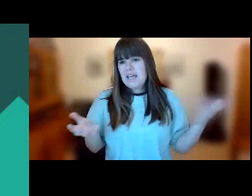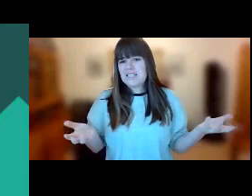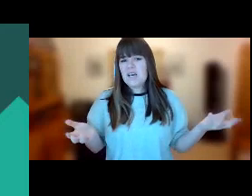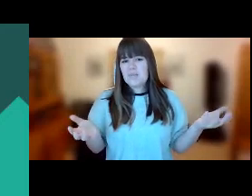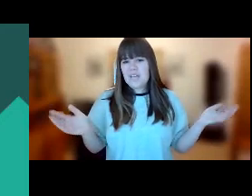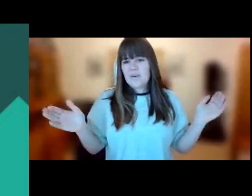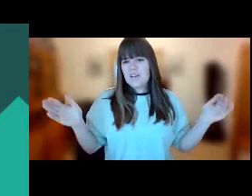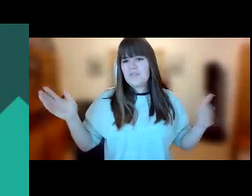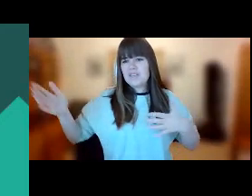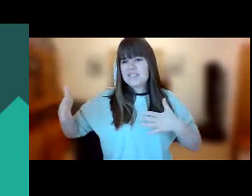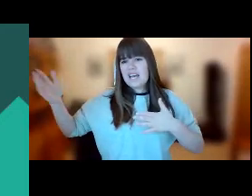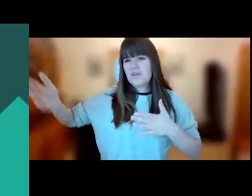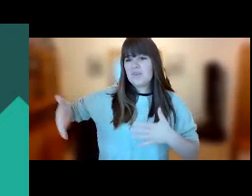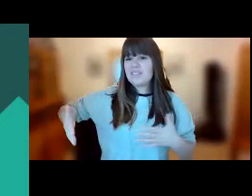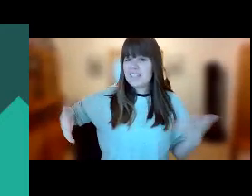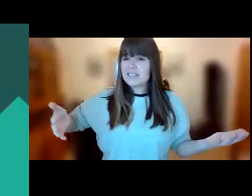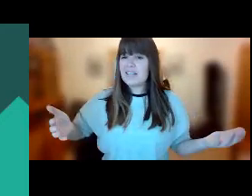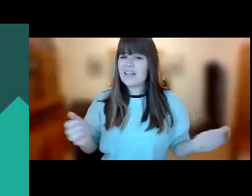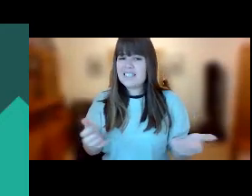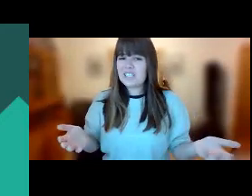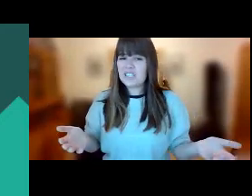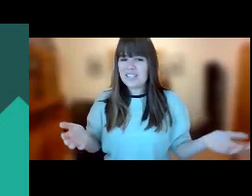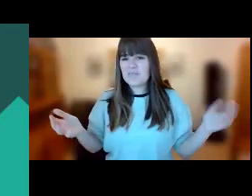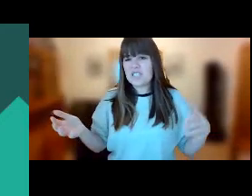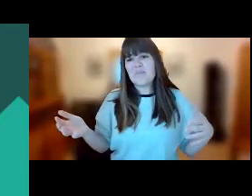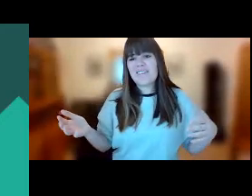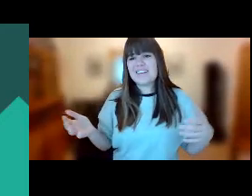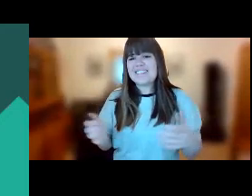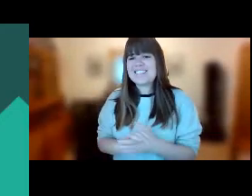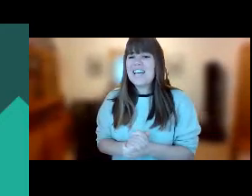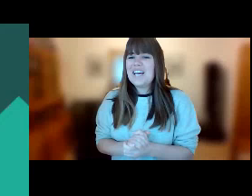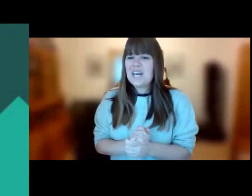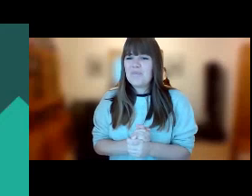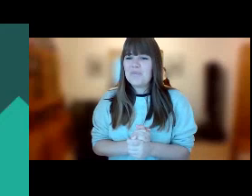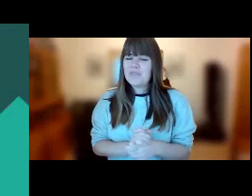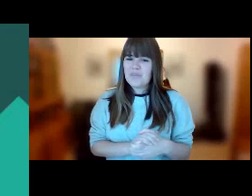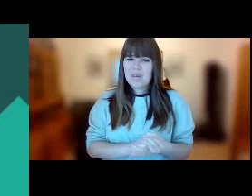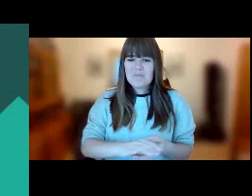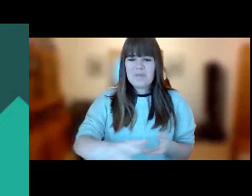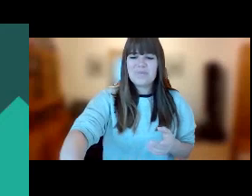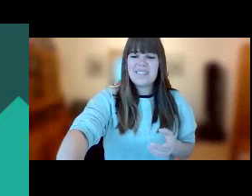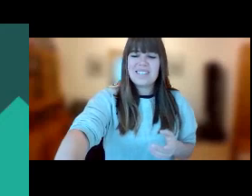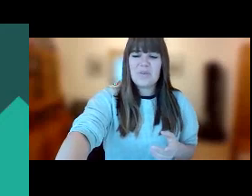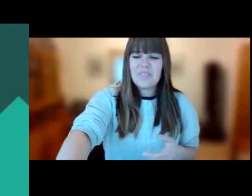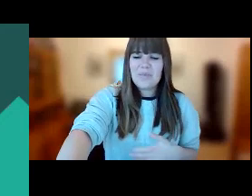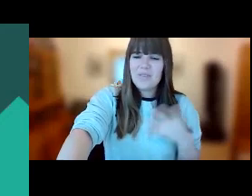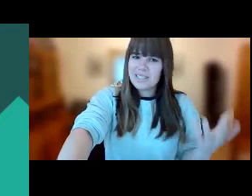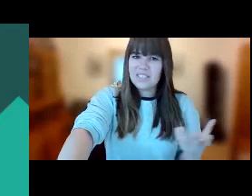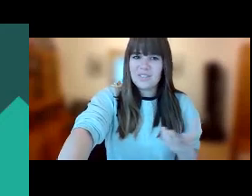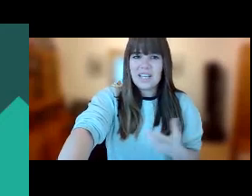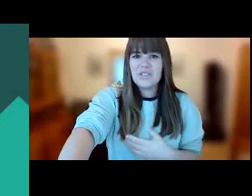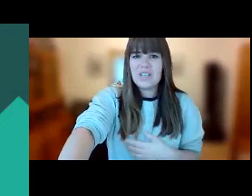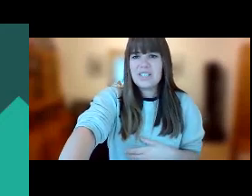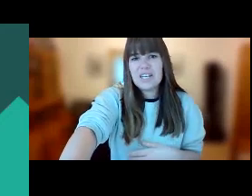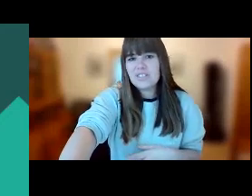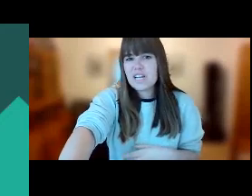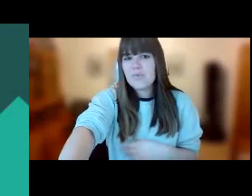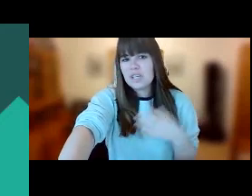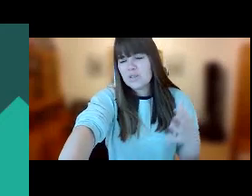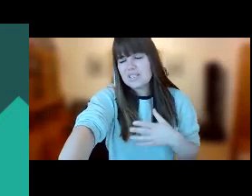an example there where hopefully you can see how then we did unintentionally put up barriers for other people. So we've then reflected on that and